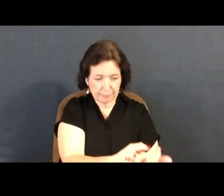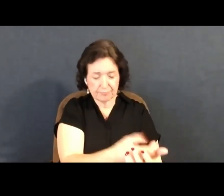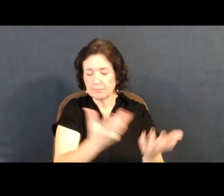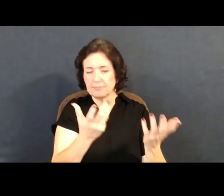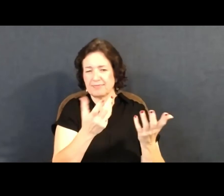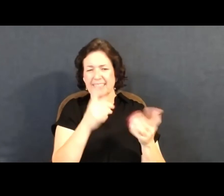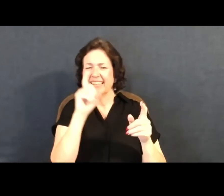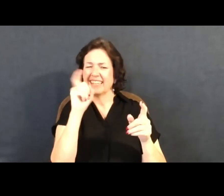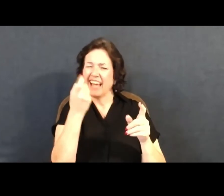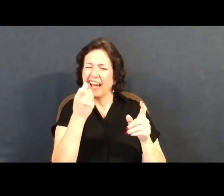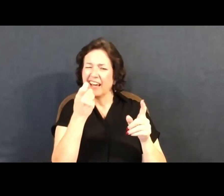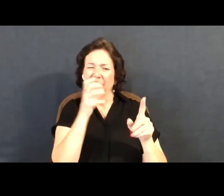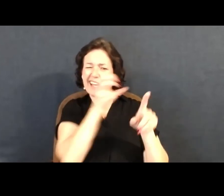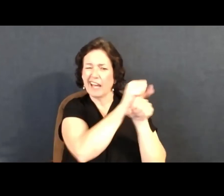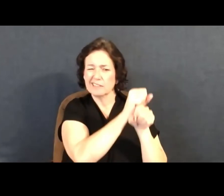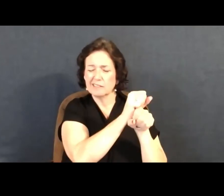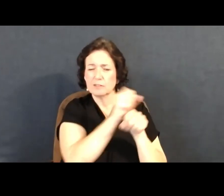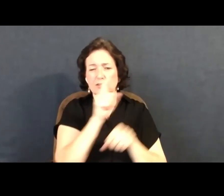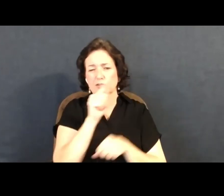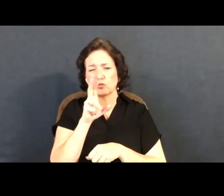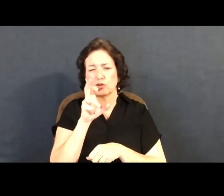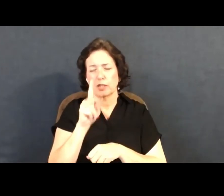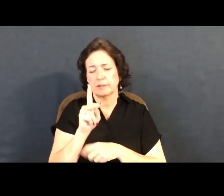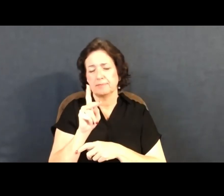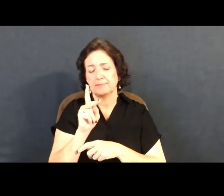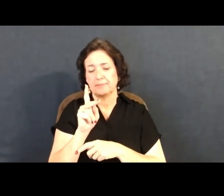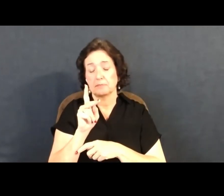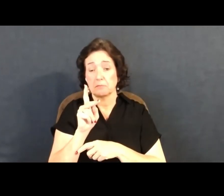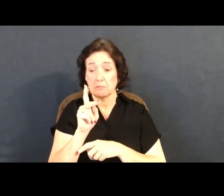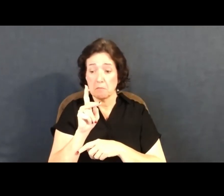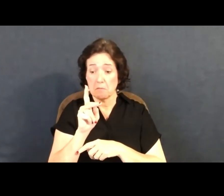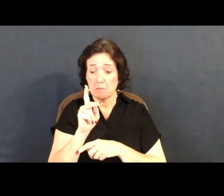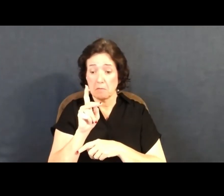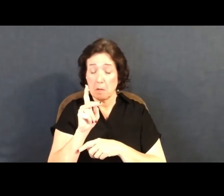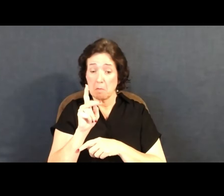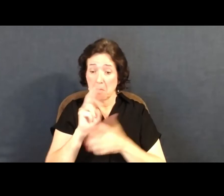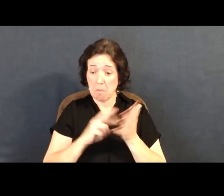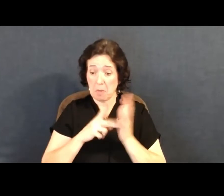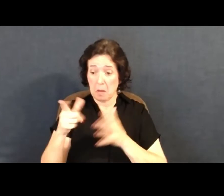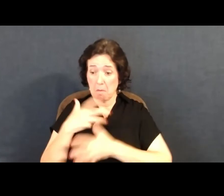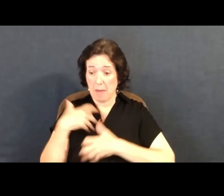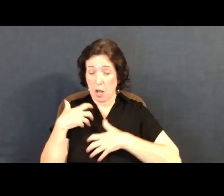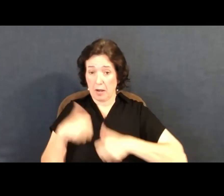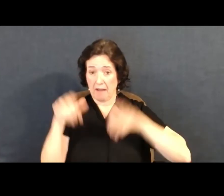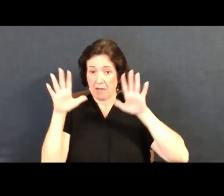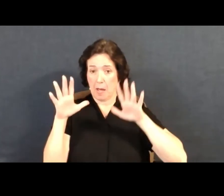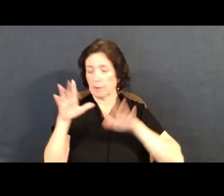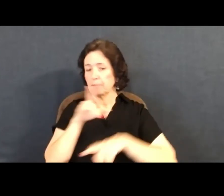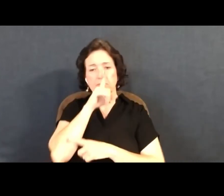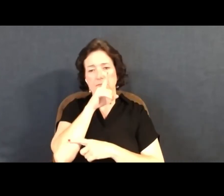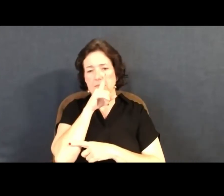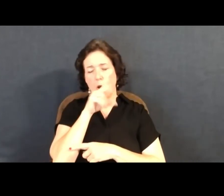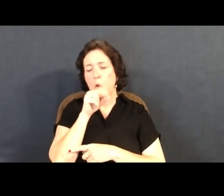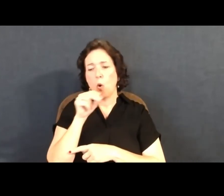couldn't catch a truck either. But that didn't mean that, that Bear gave up. You know, but at the point where it had had so